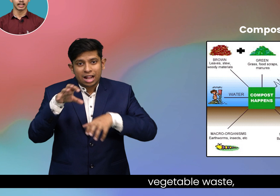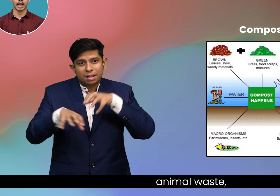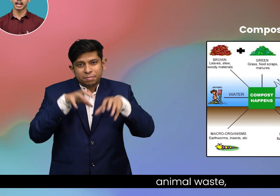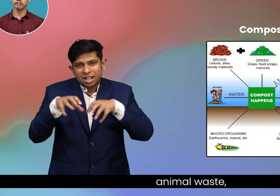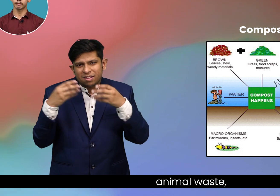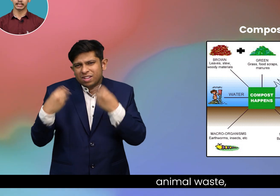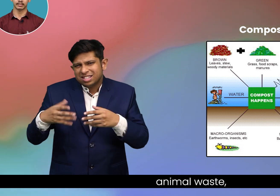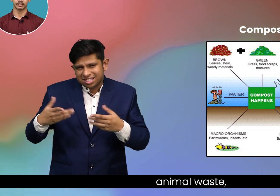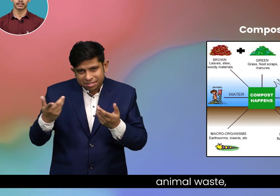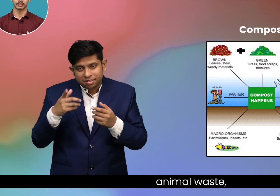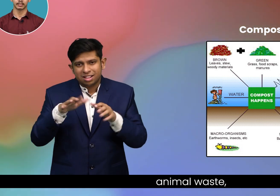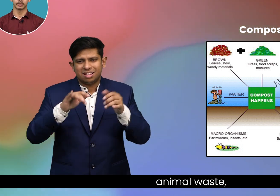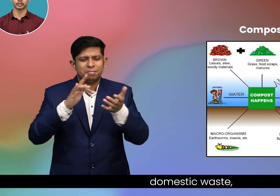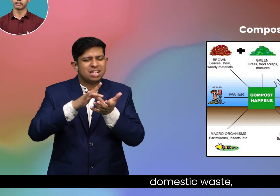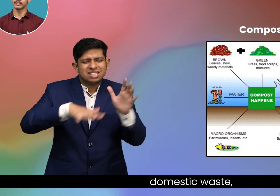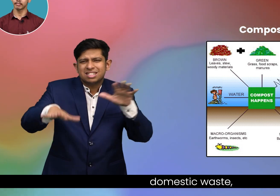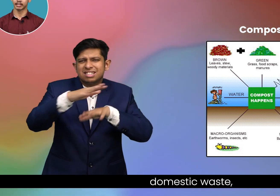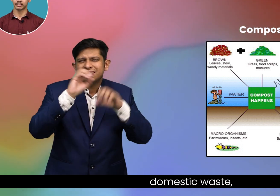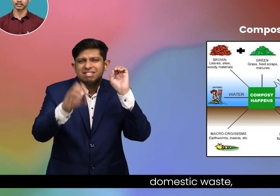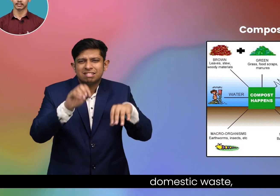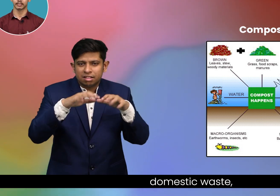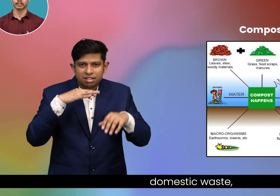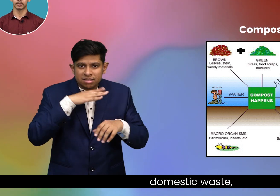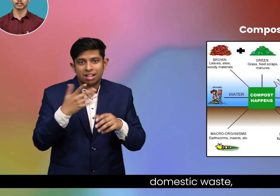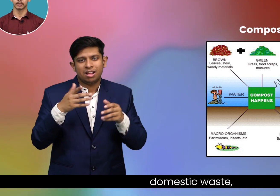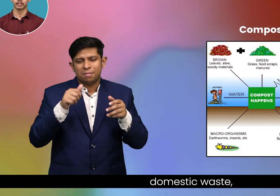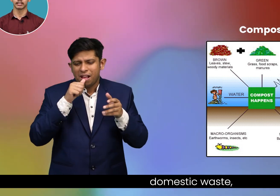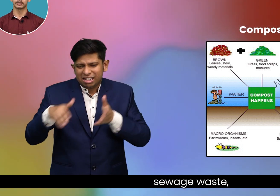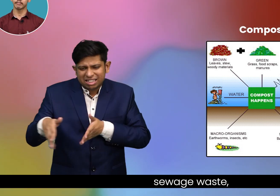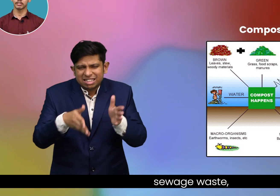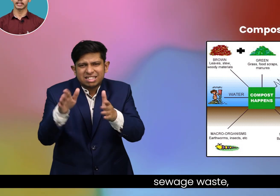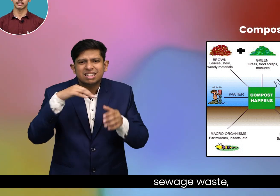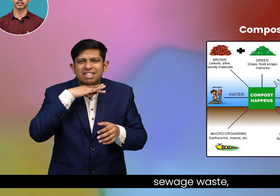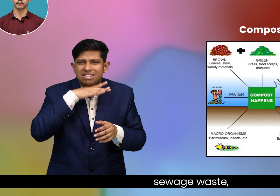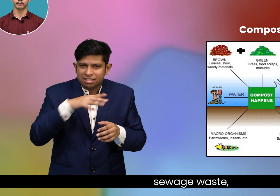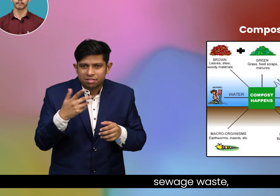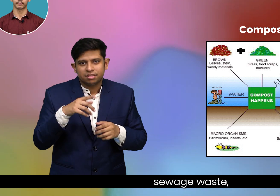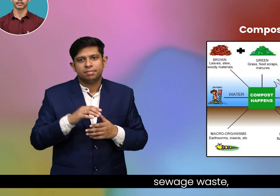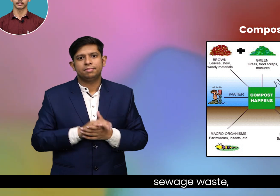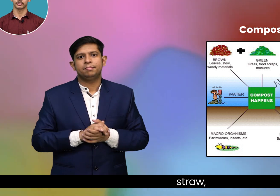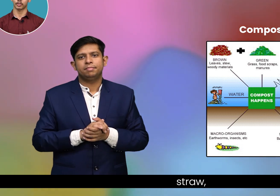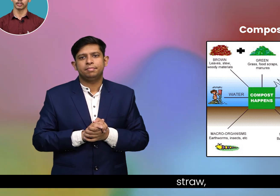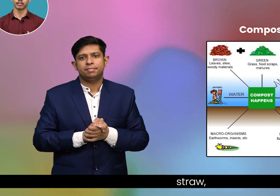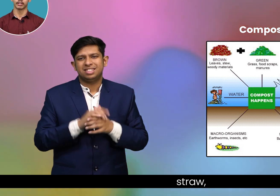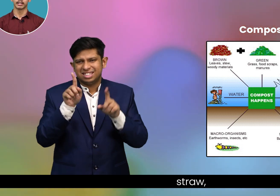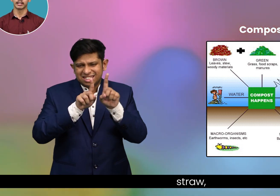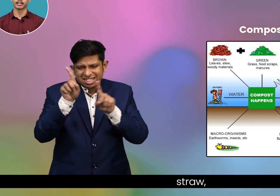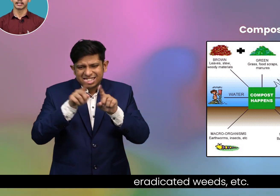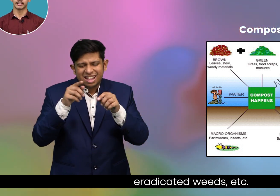waste, animal waste, domestic waste, sewage waste,